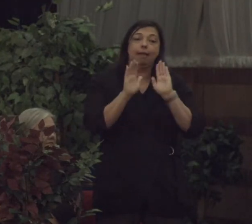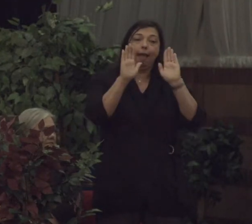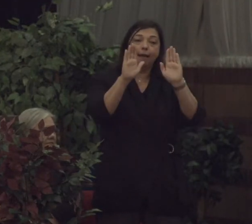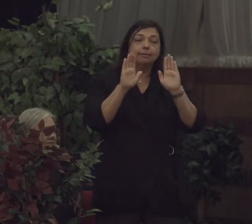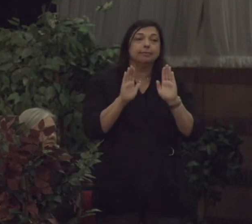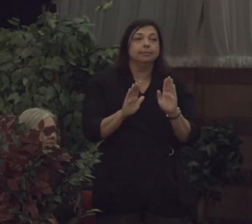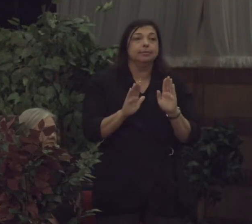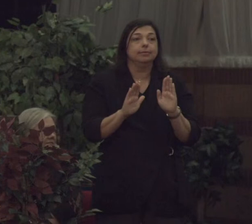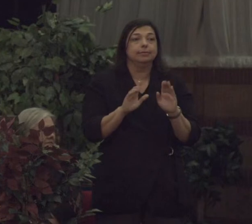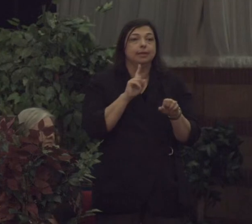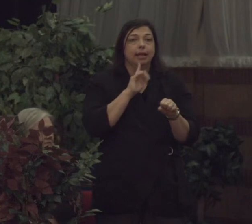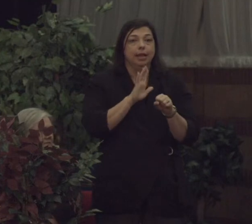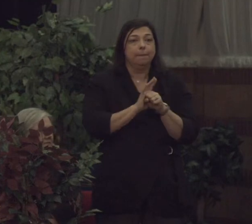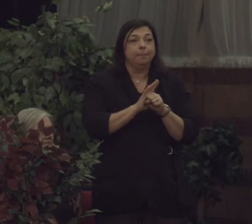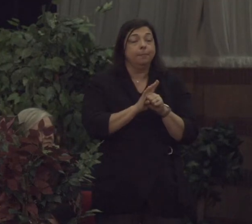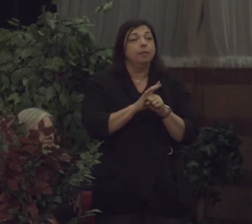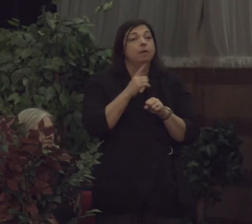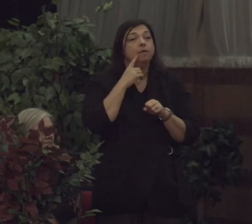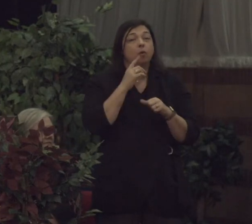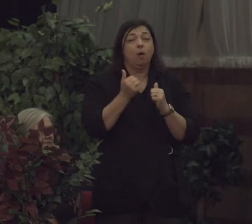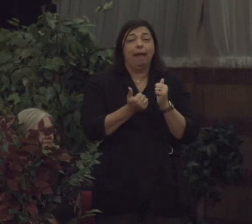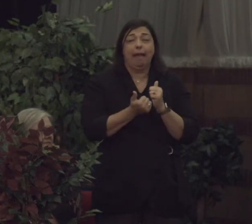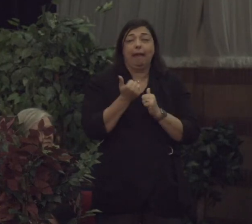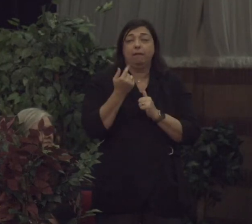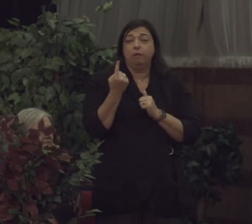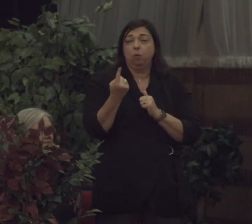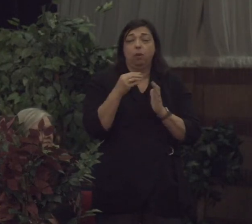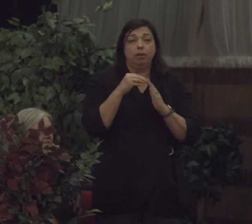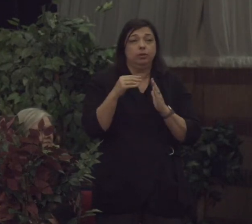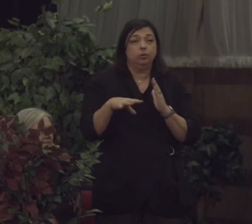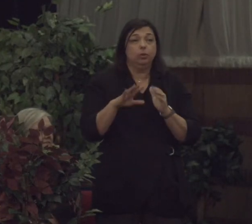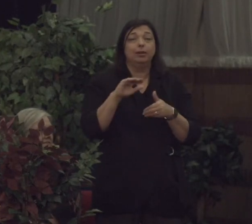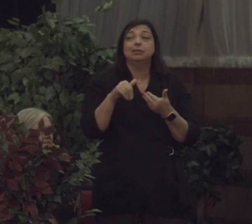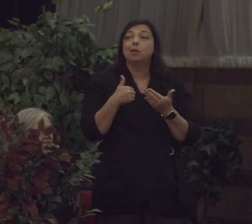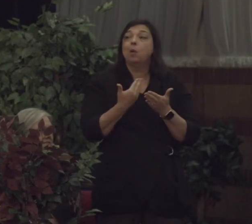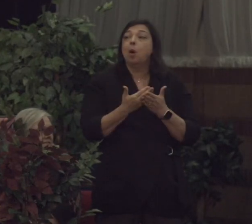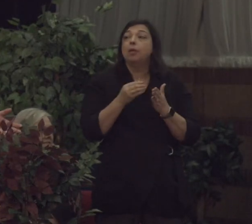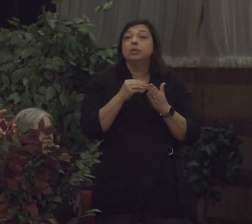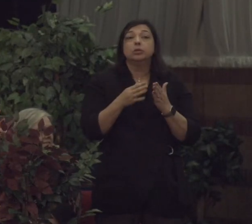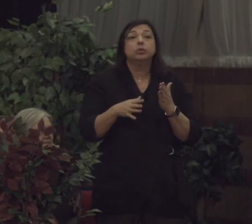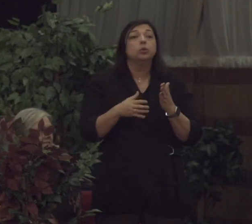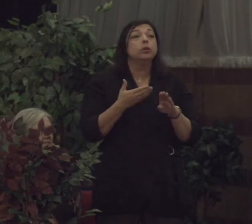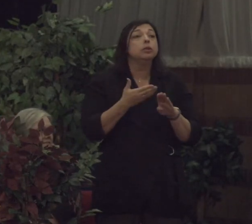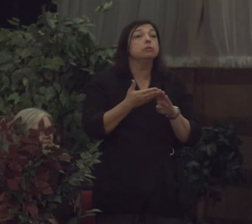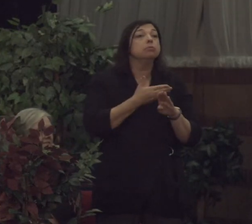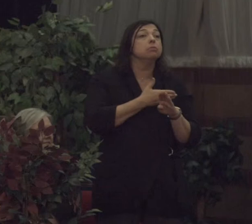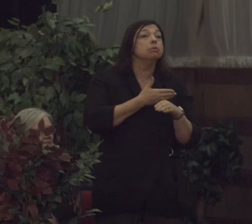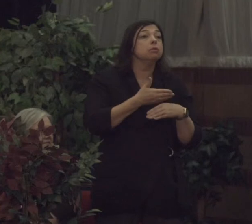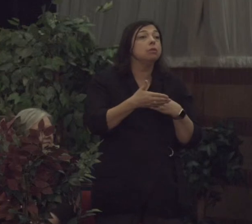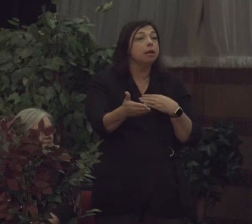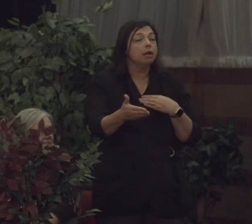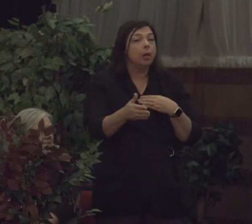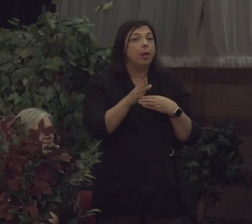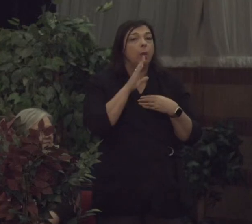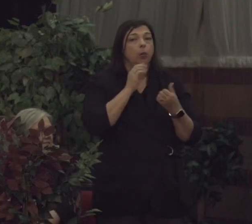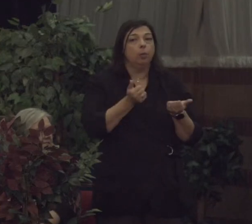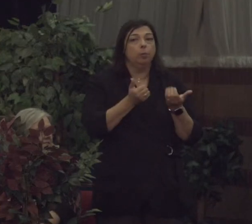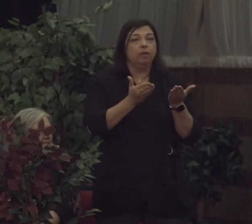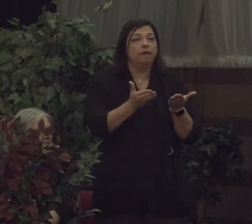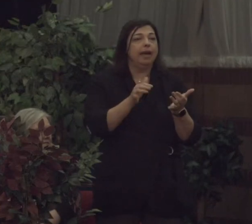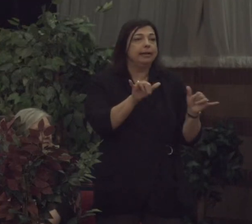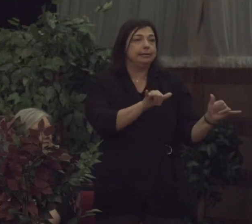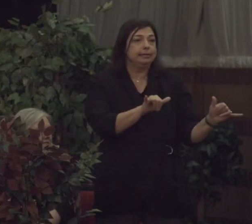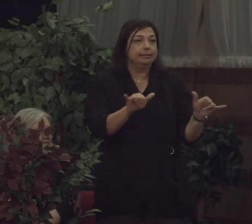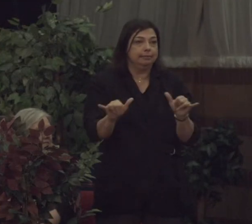your commitment to ensuring each and every one of these students and all the students that are coming behind them are provided those